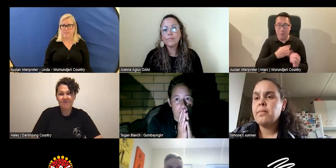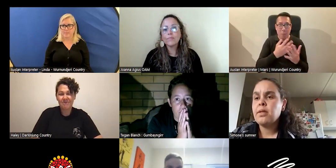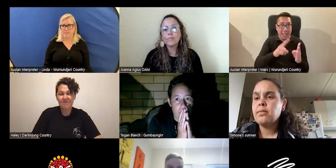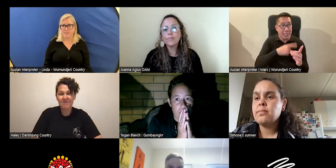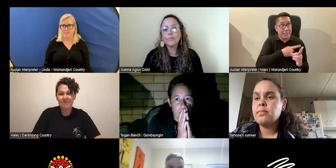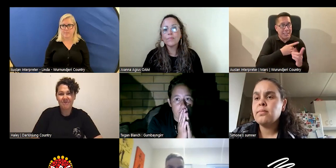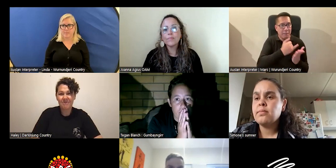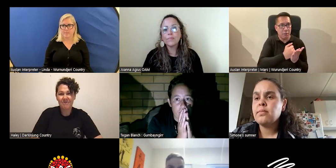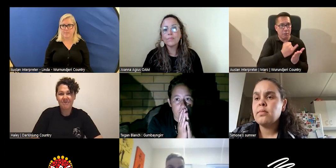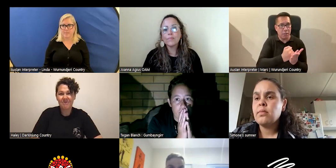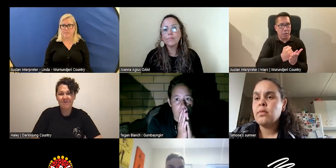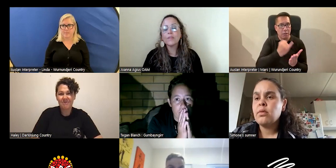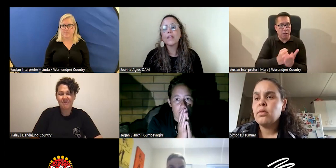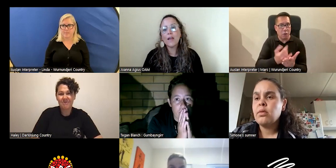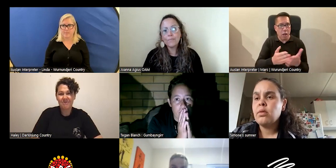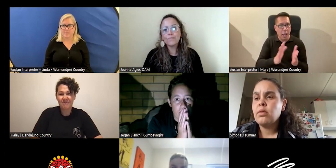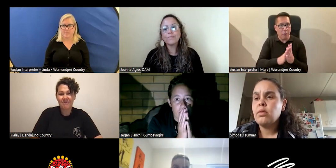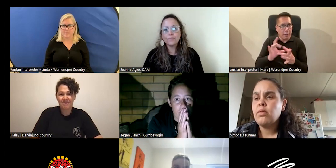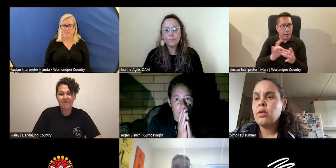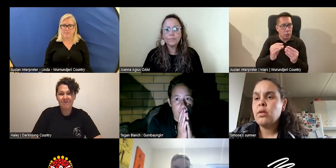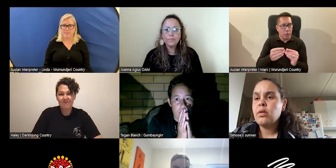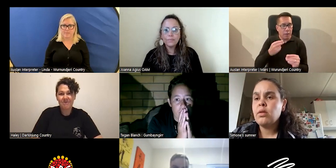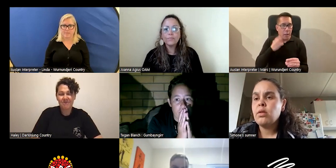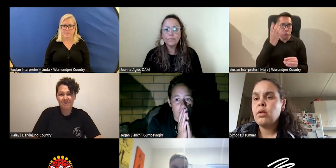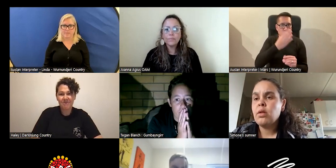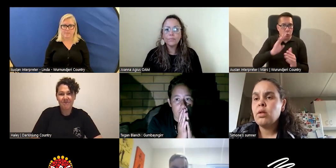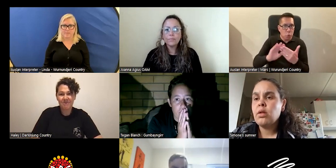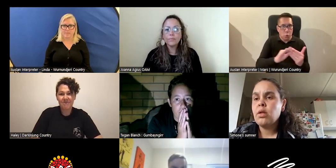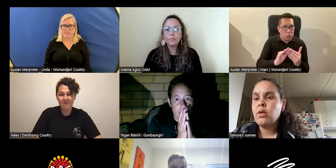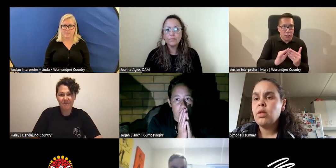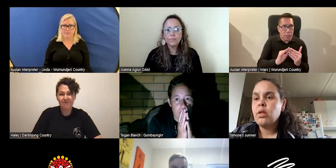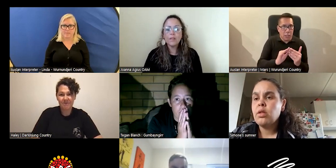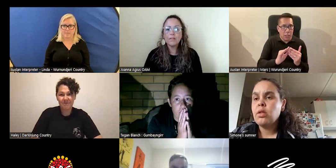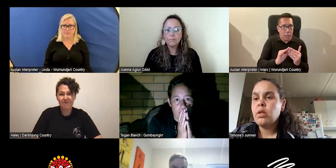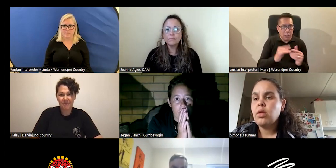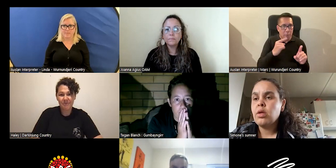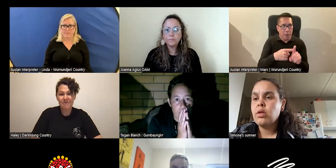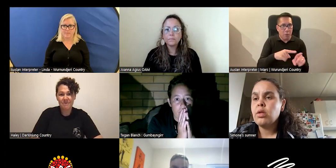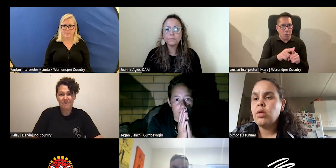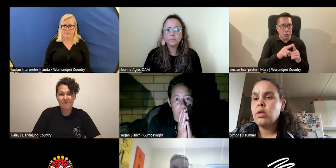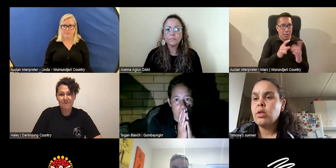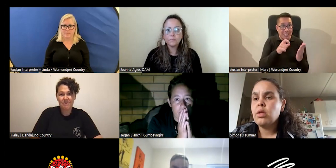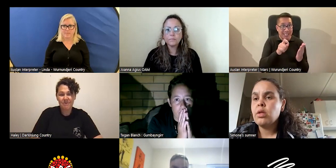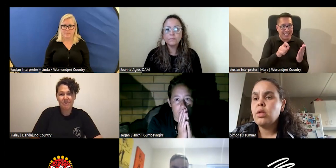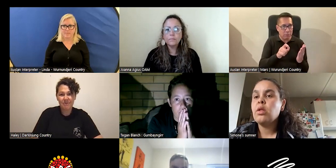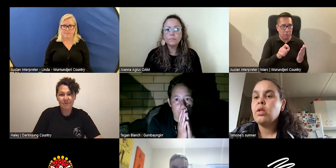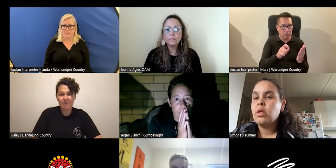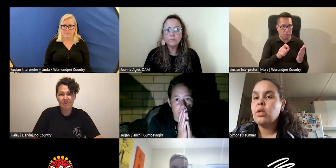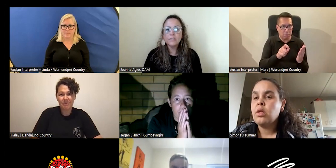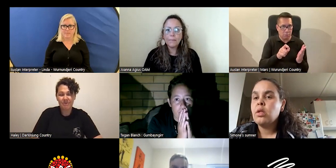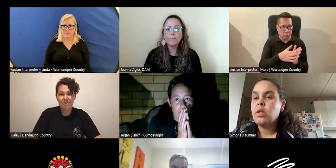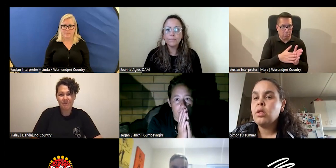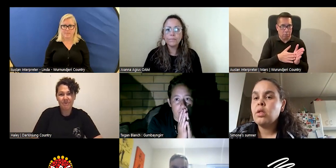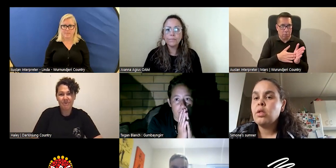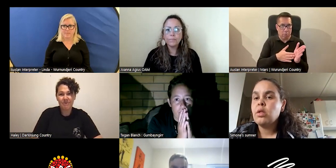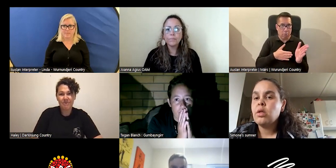outcomes on how they engage with Aboriginal communities, and the indicators continue to fall behind. Something needs to change with the way the system is